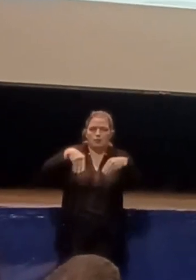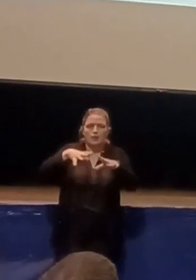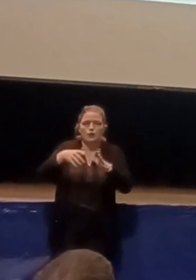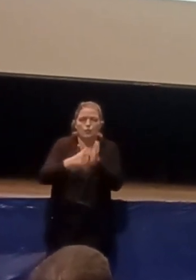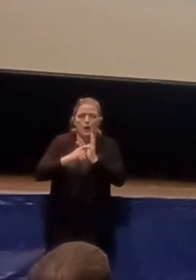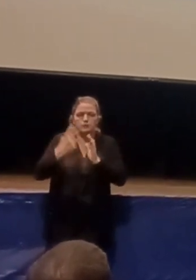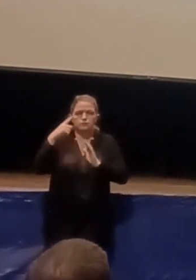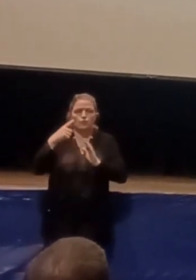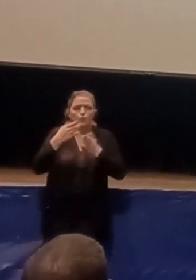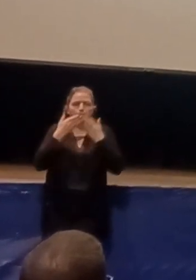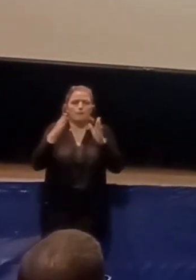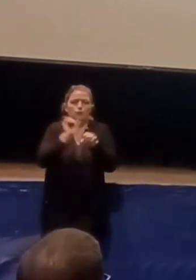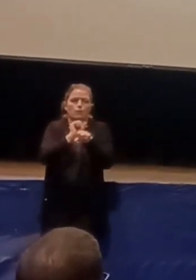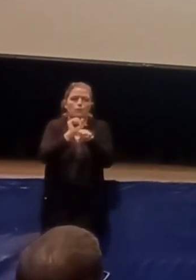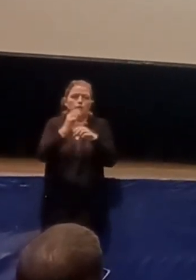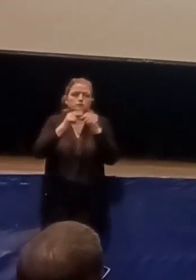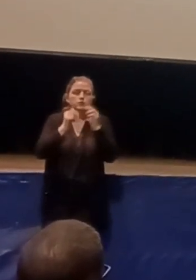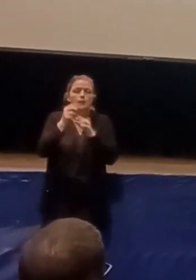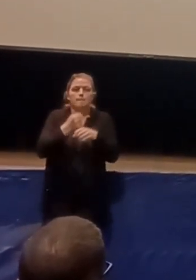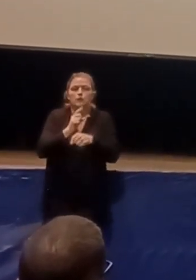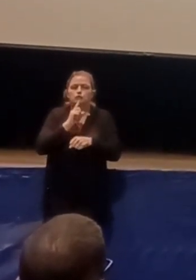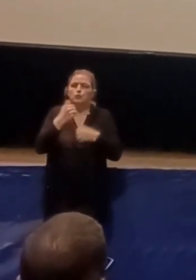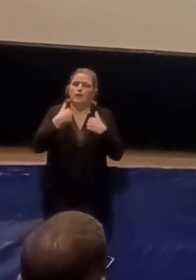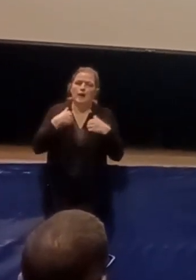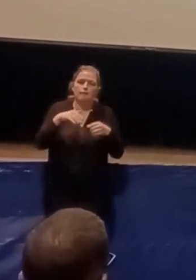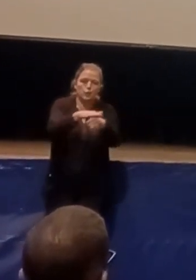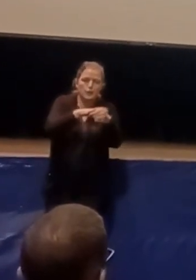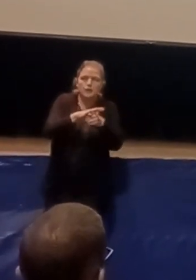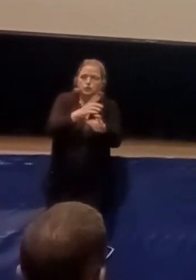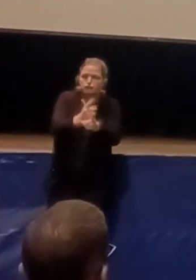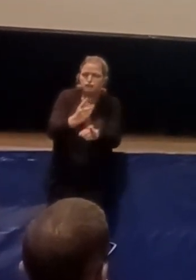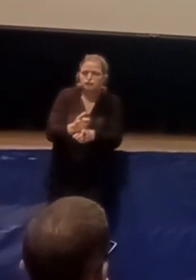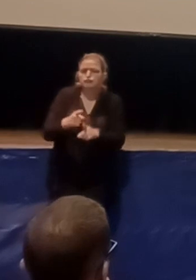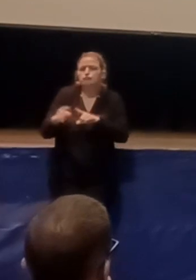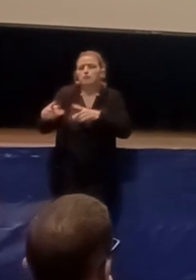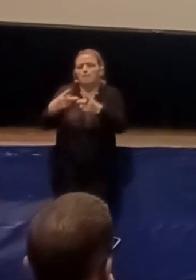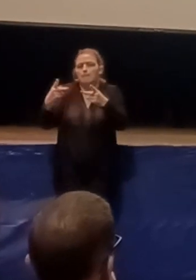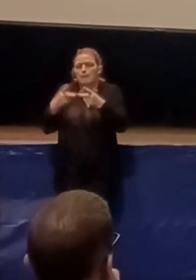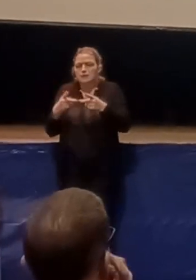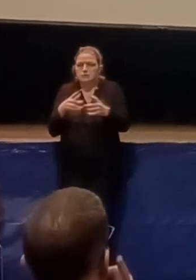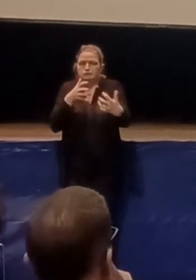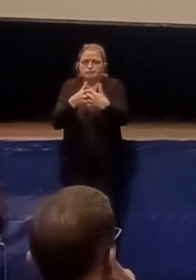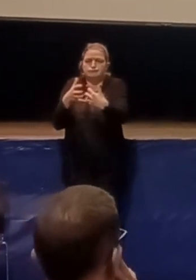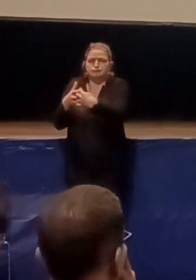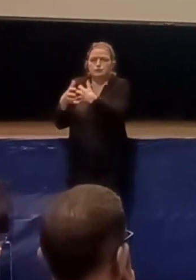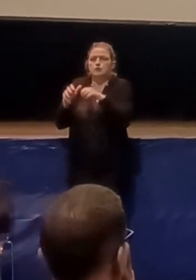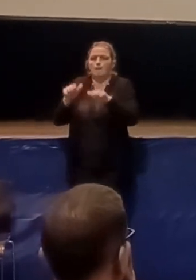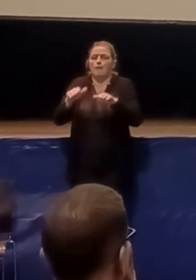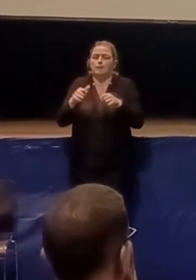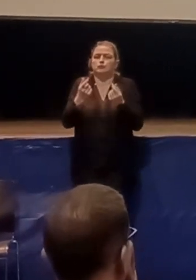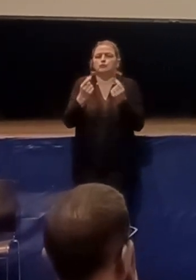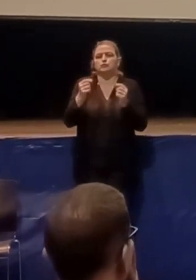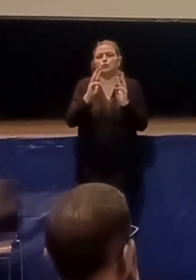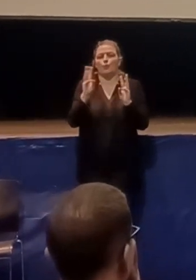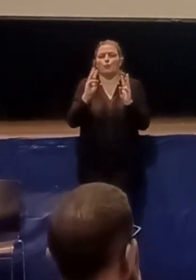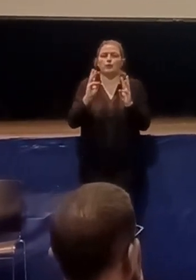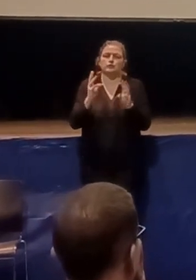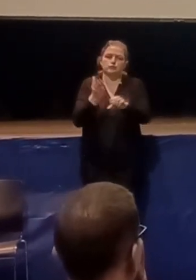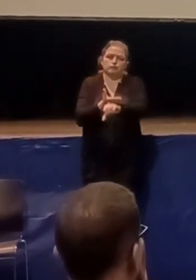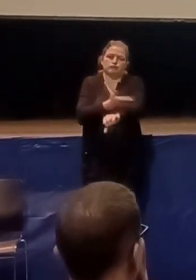works facilities, making sure that we have the locations we need and the places we need them to be able to do the winter maintenance work that